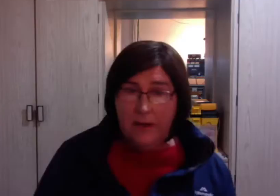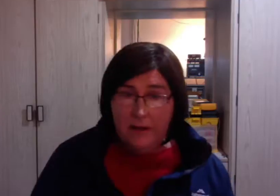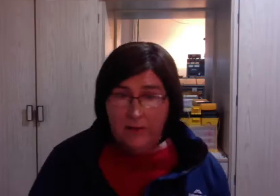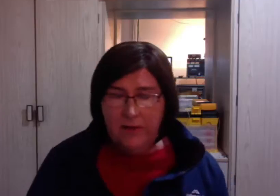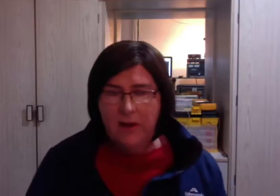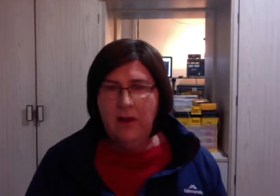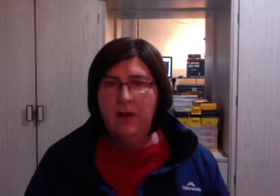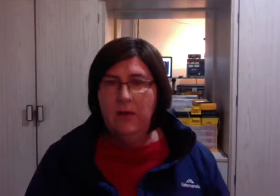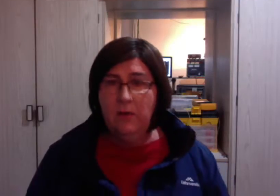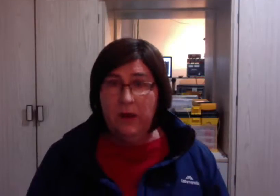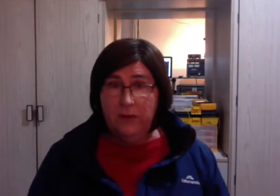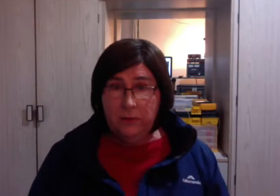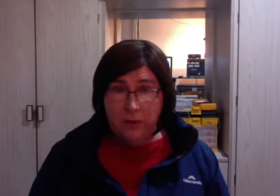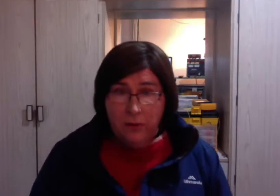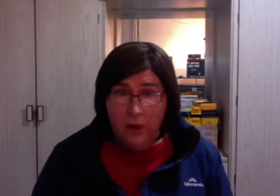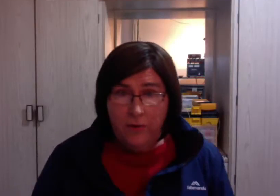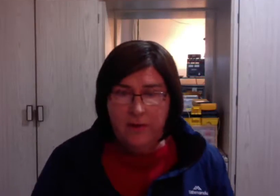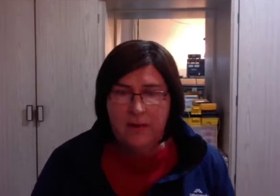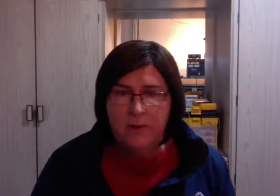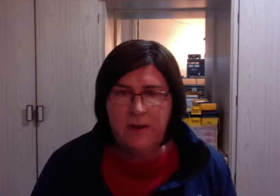Springs, or extra 2 nights we did 1 year,